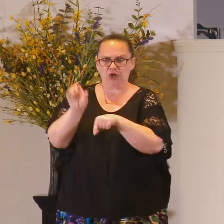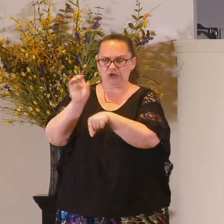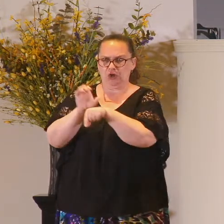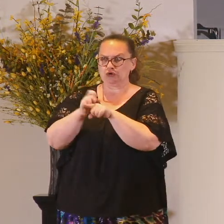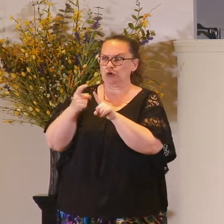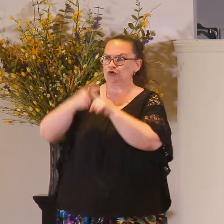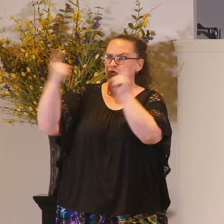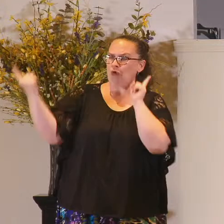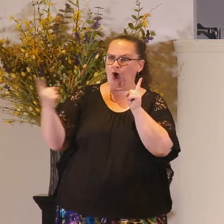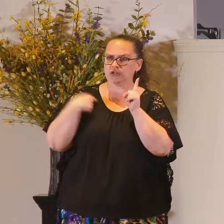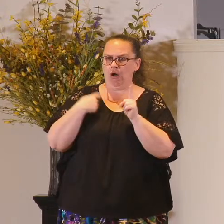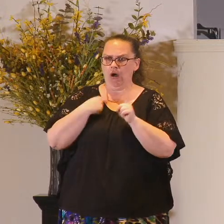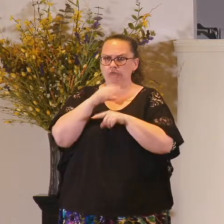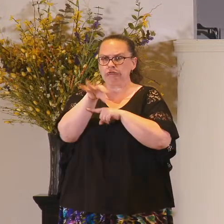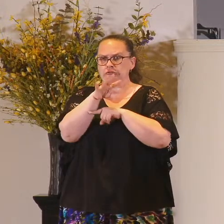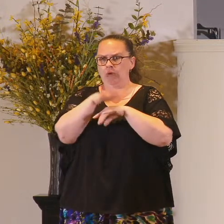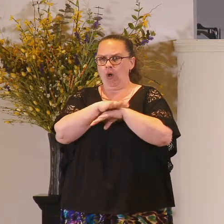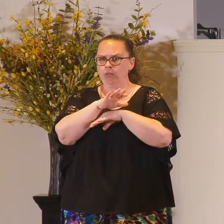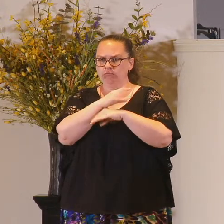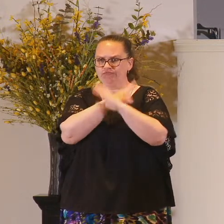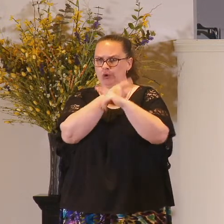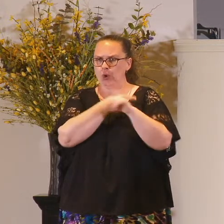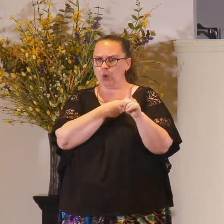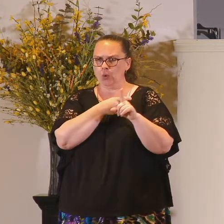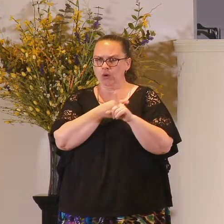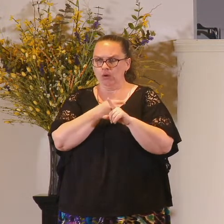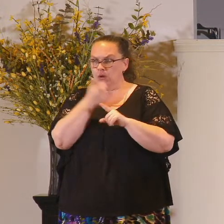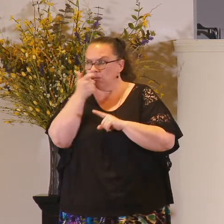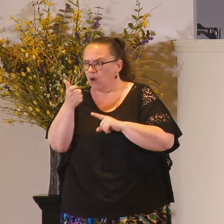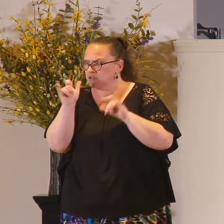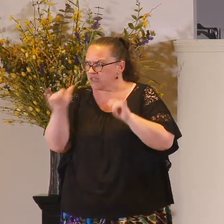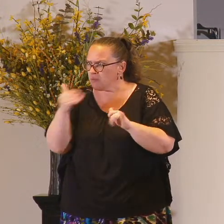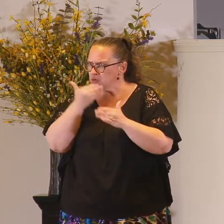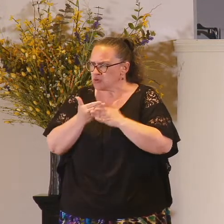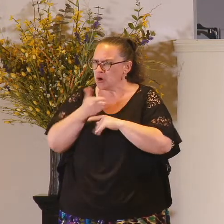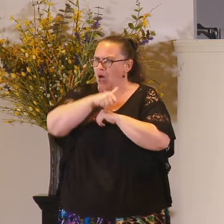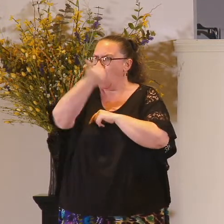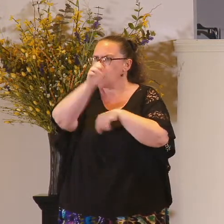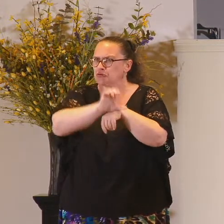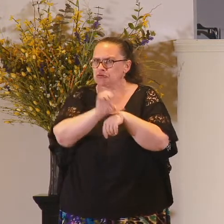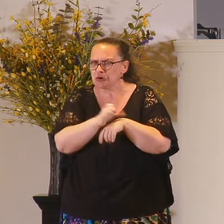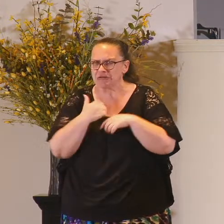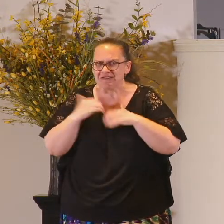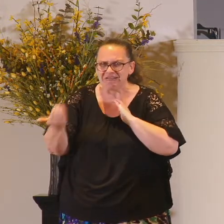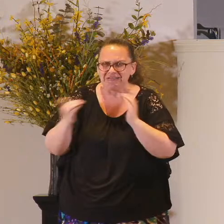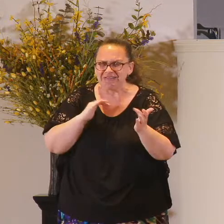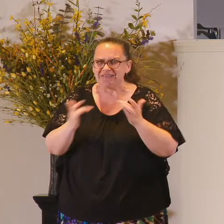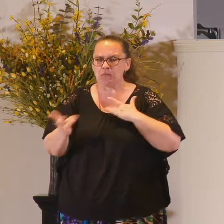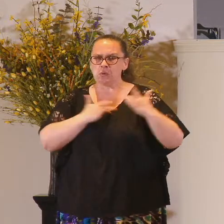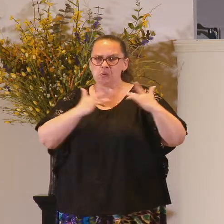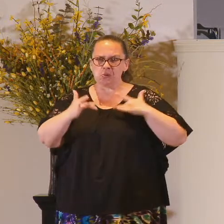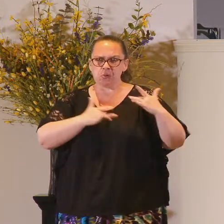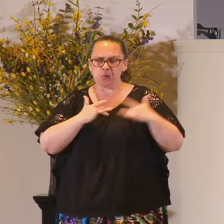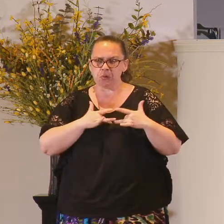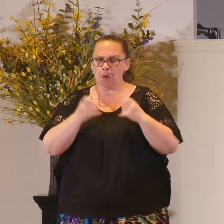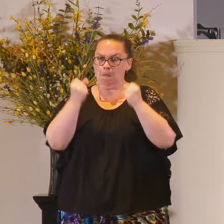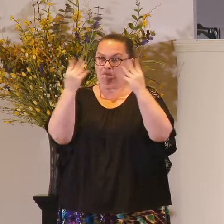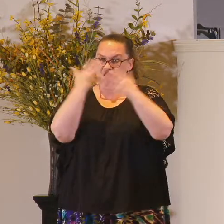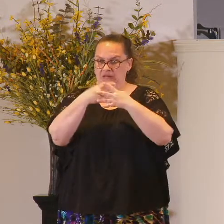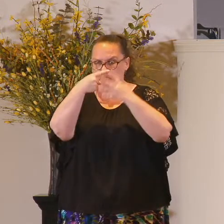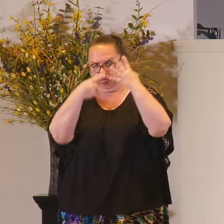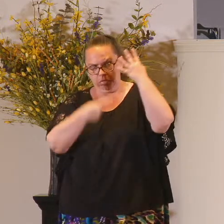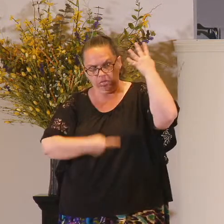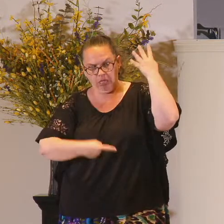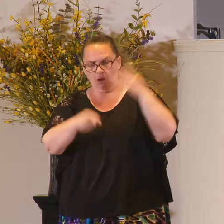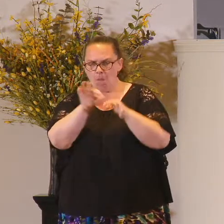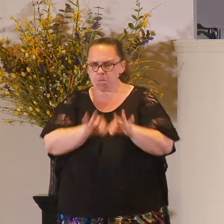across town. We have so many things that are important to us. So many things that we're